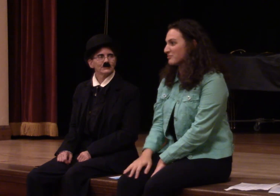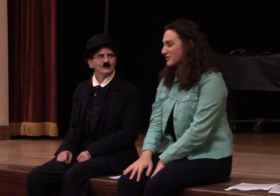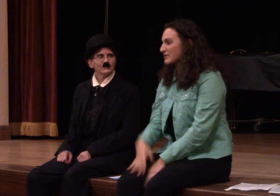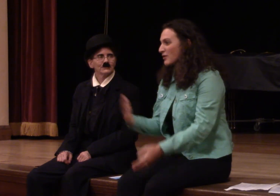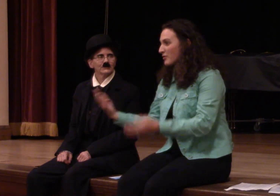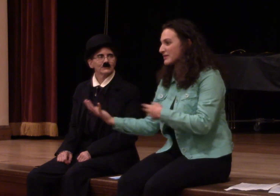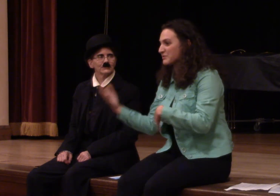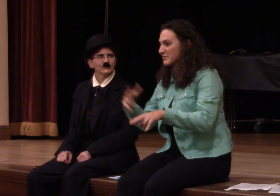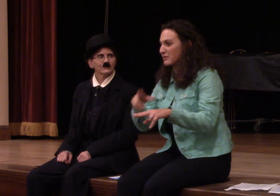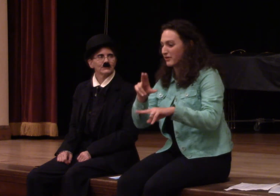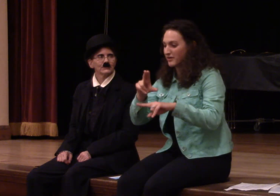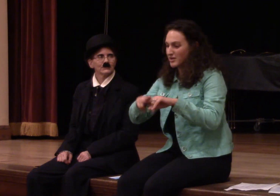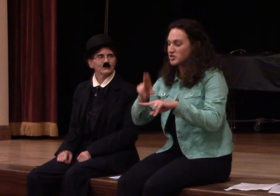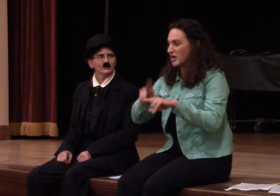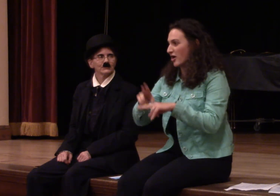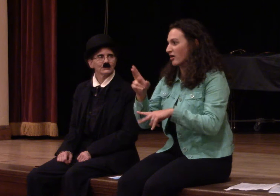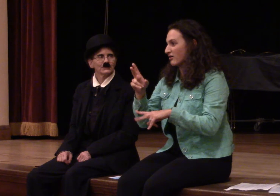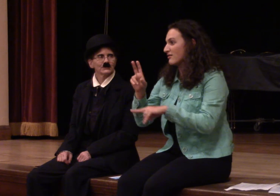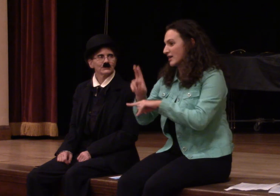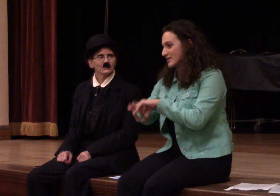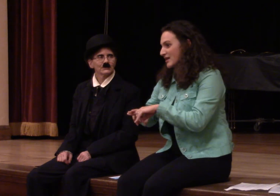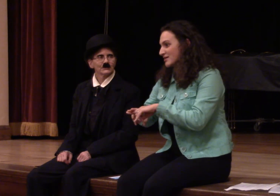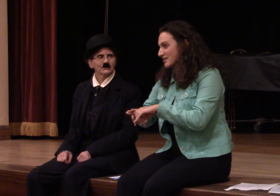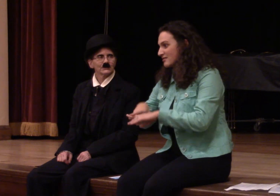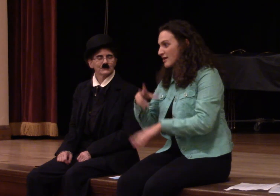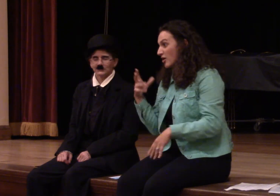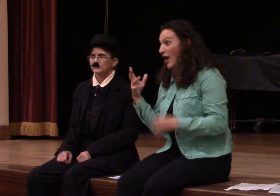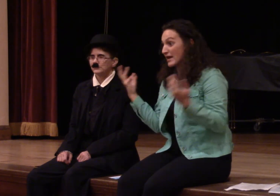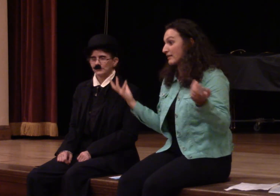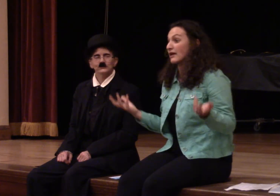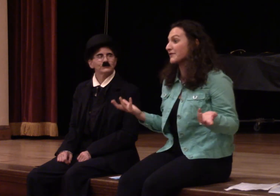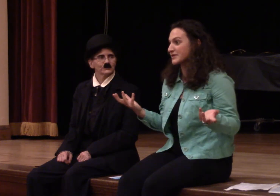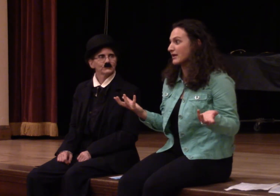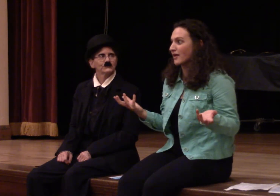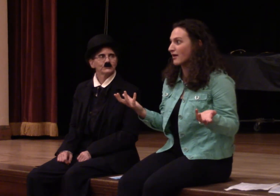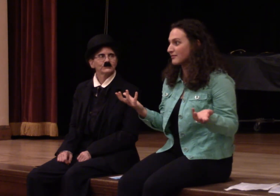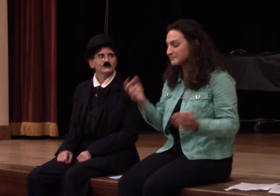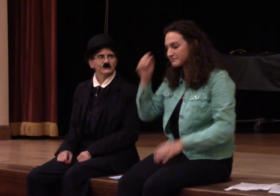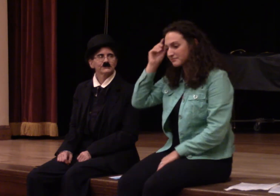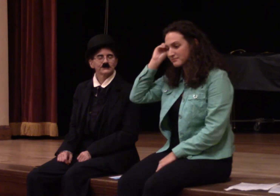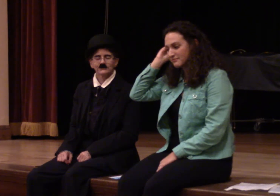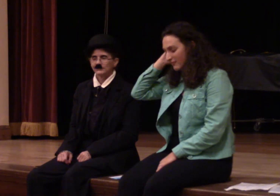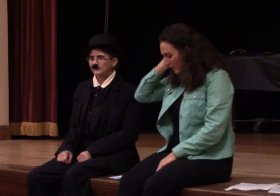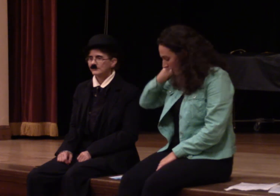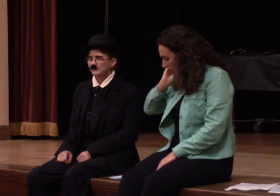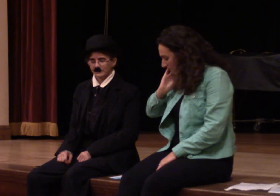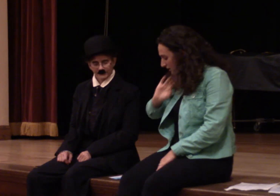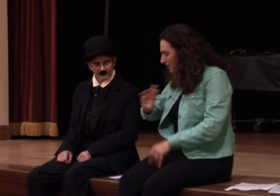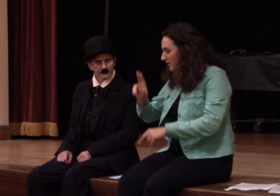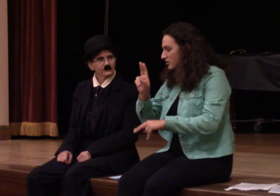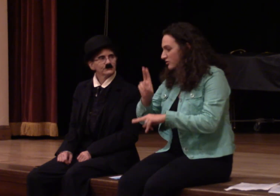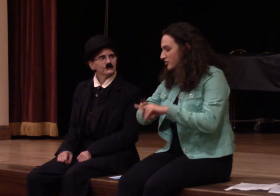that's what always helps me with chair and sit, or anything else like that. So